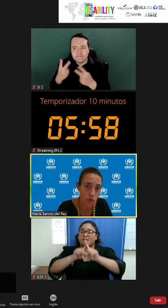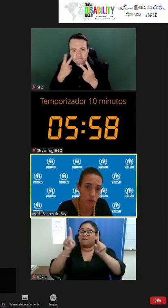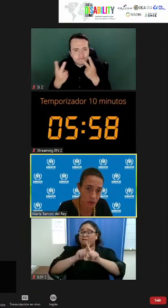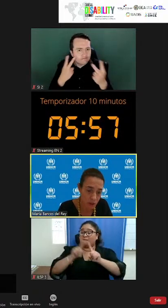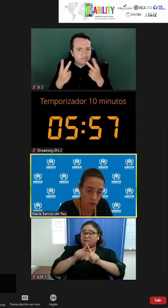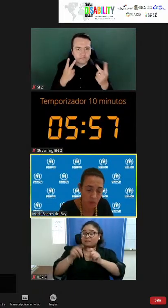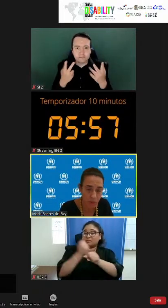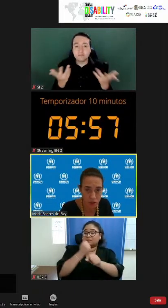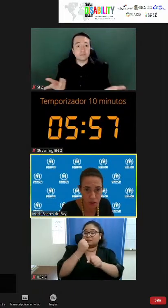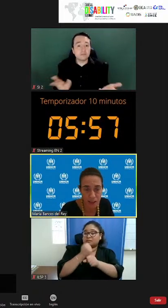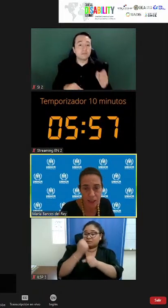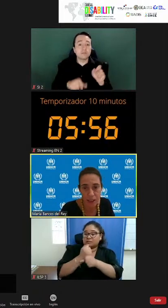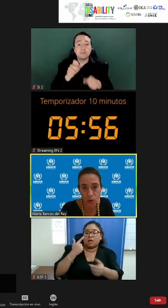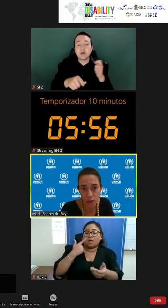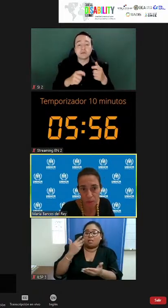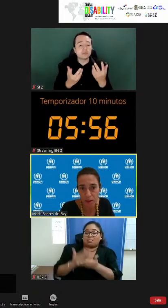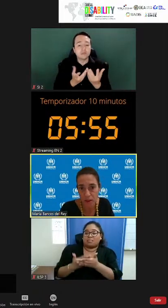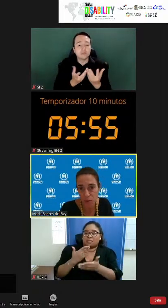is